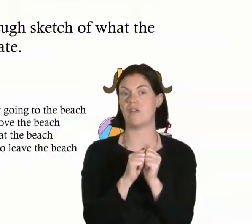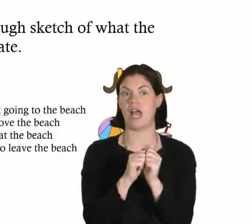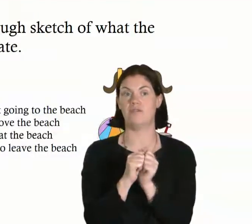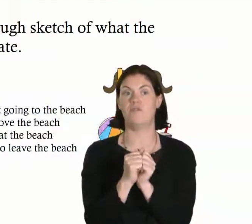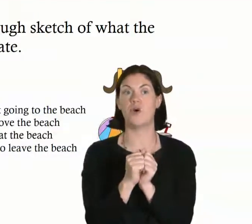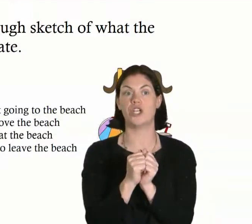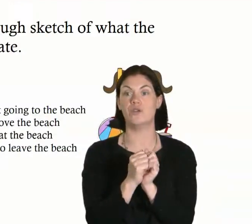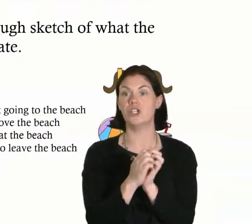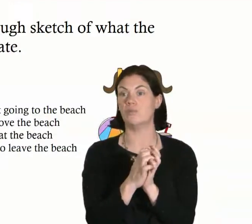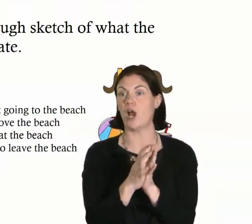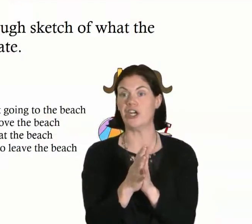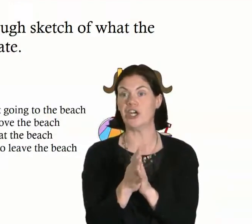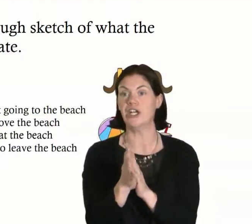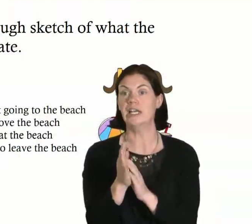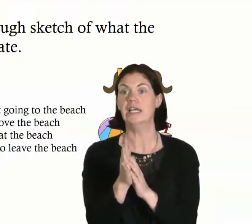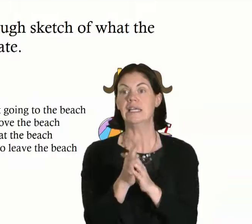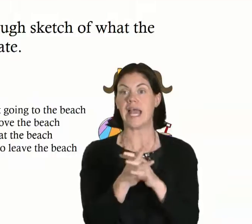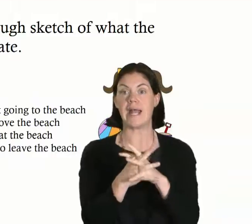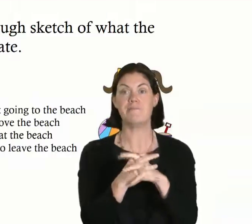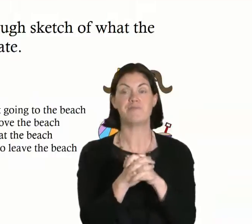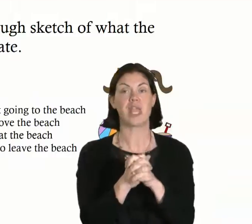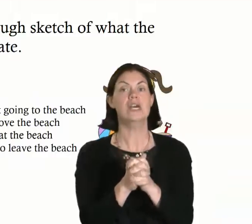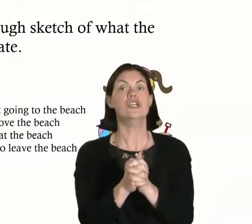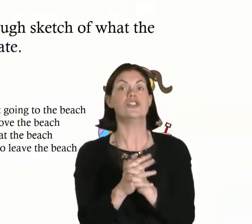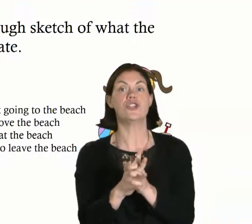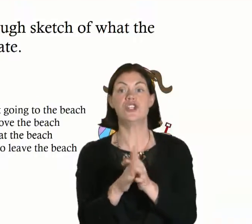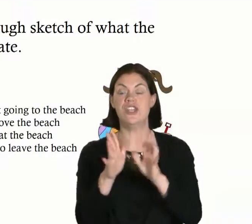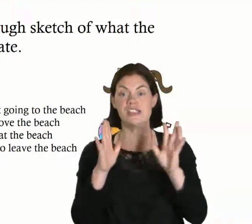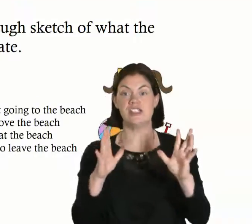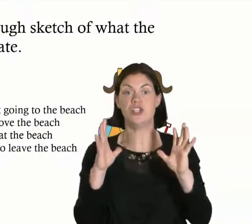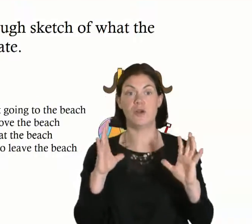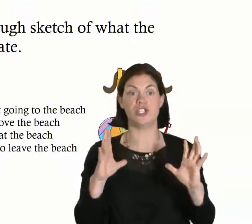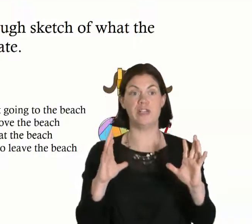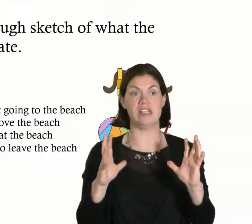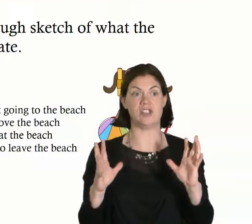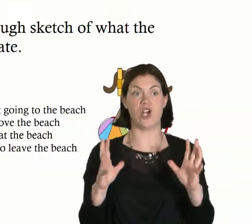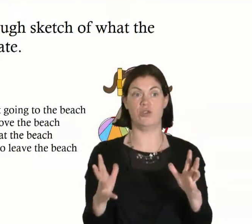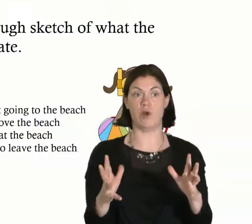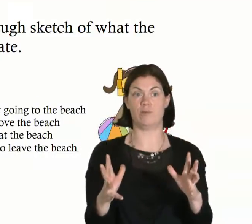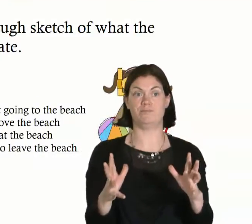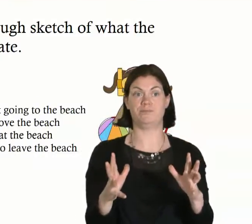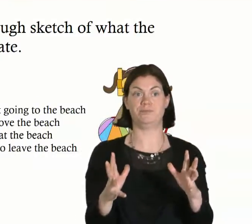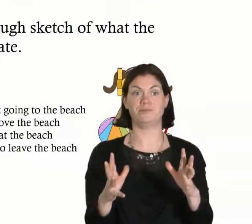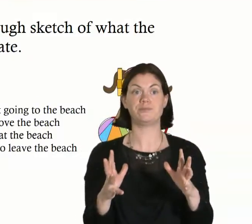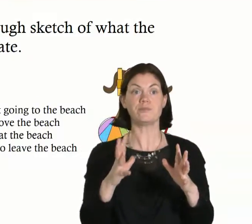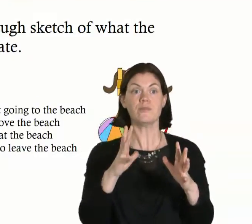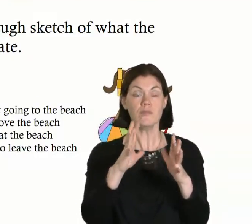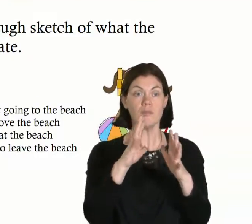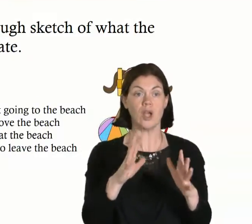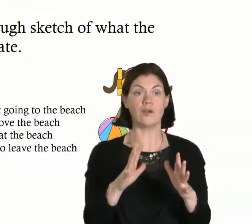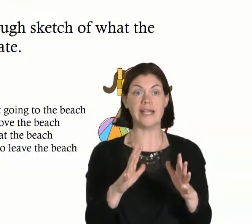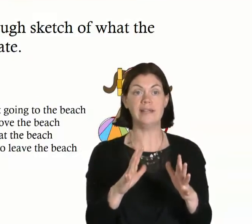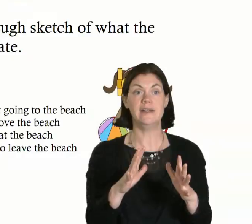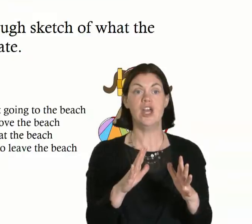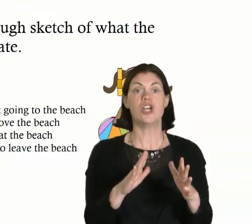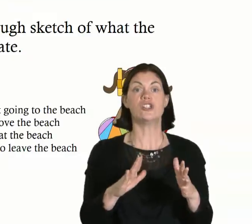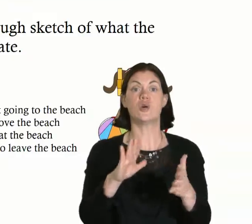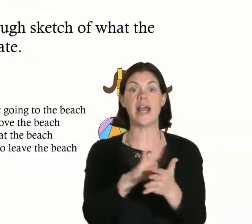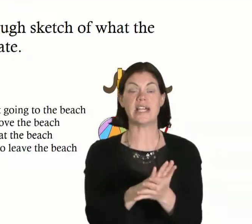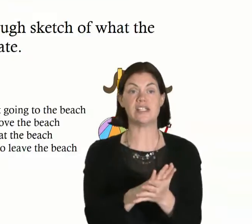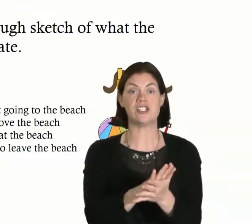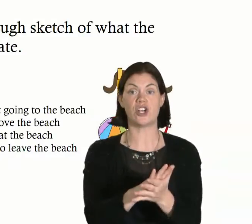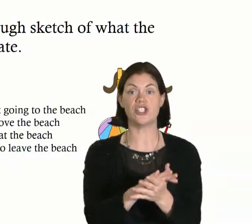out an outline for you and your partner. Okay? So you are doing this on your own. All right?